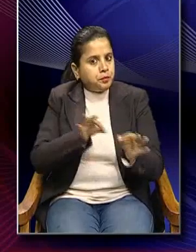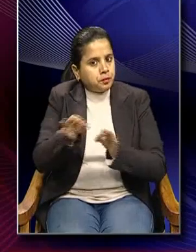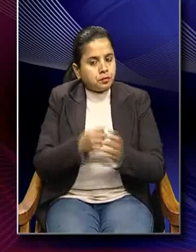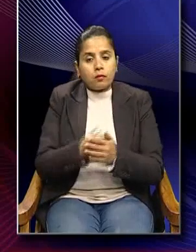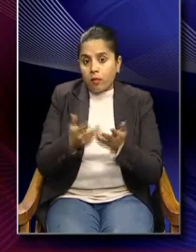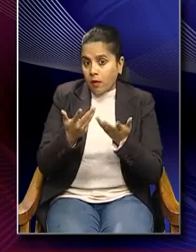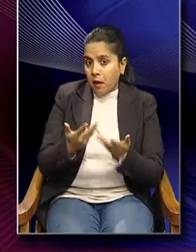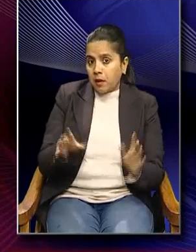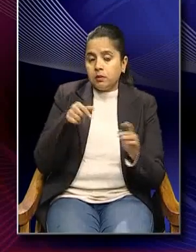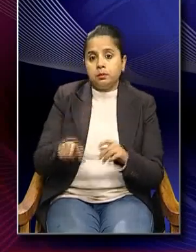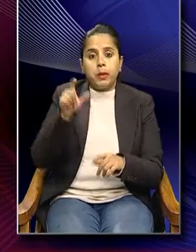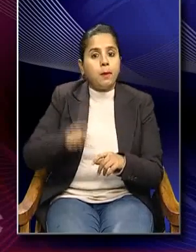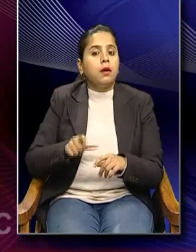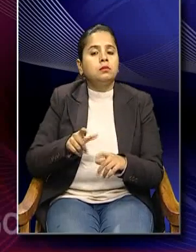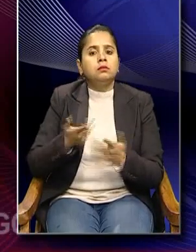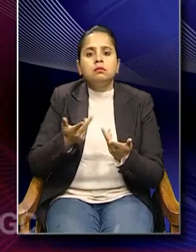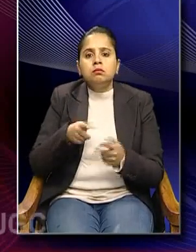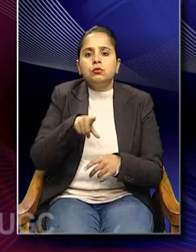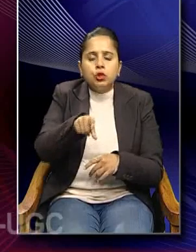any living organism.